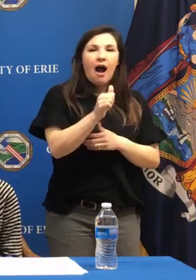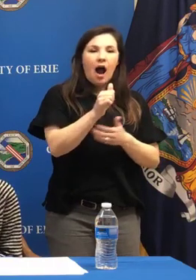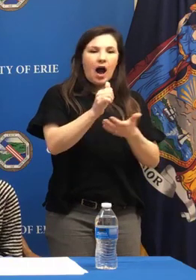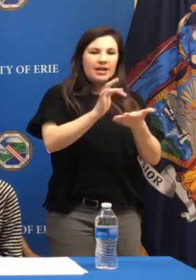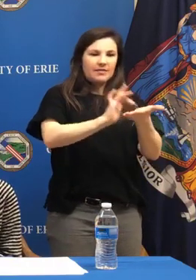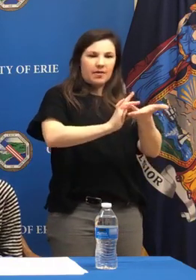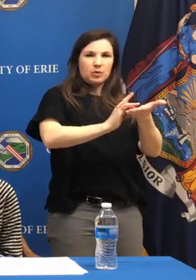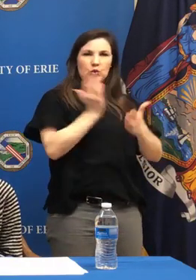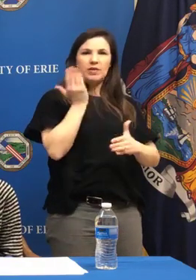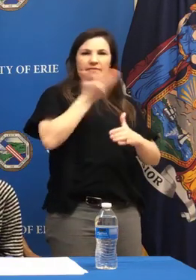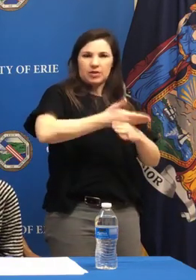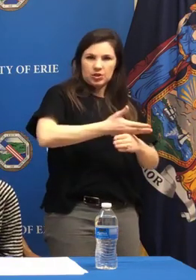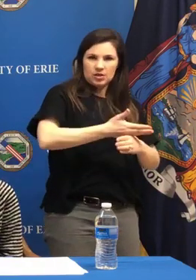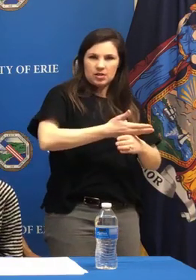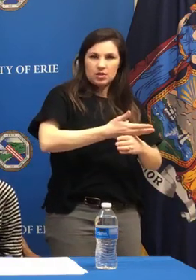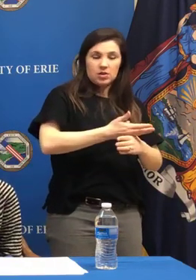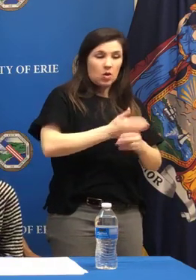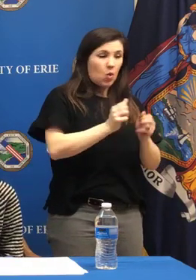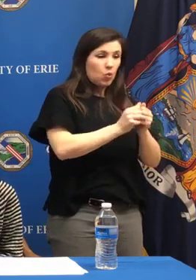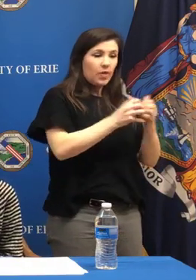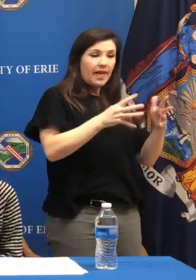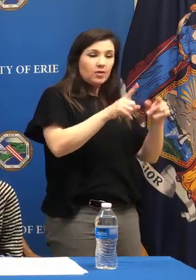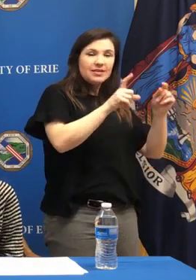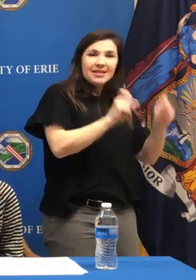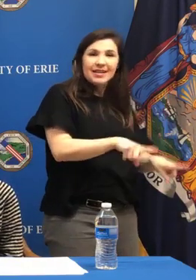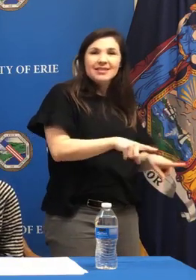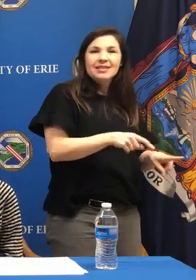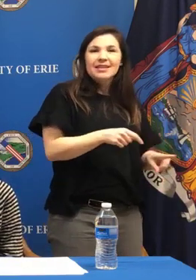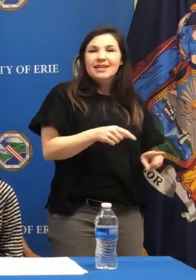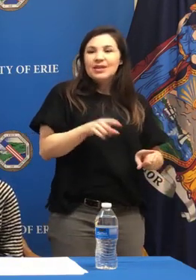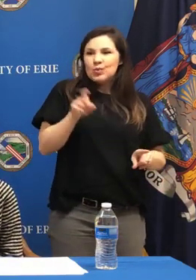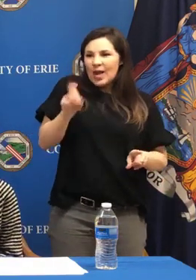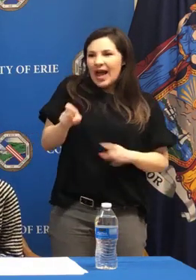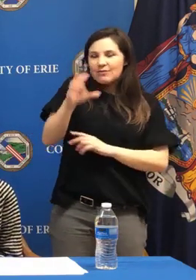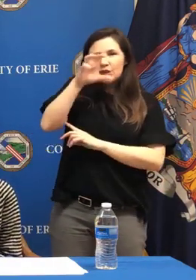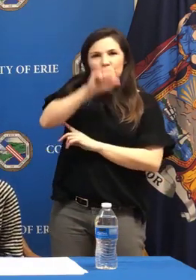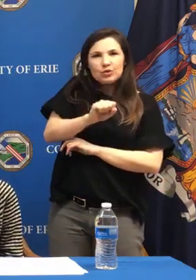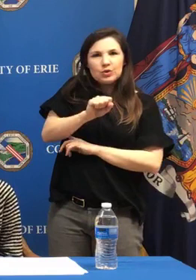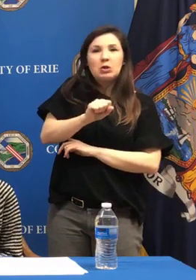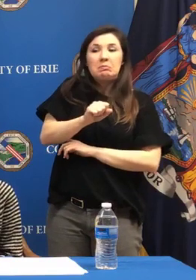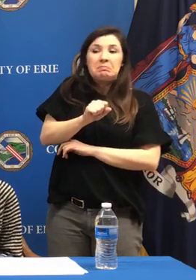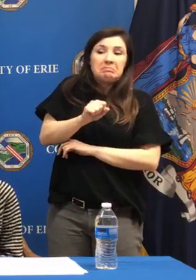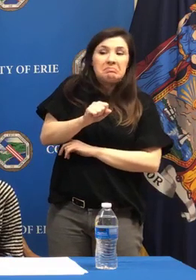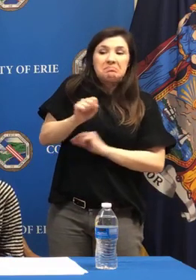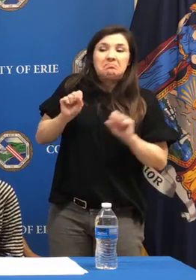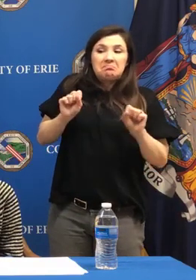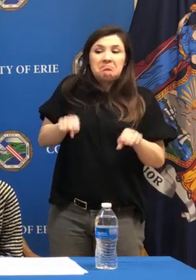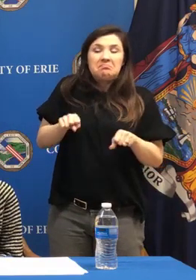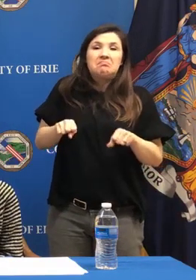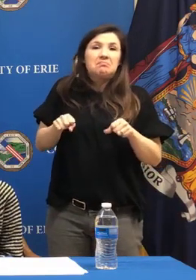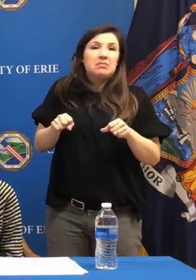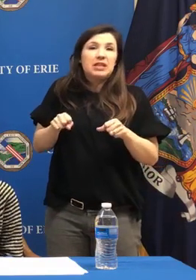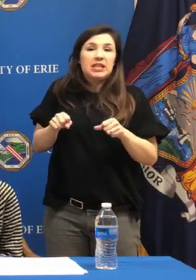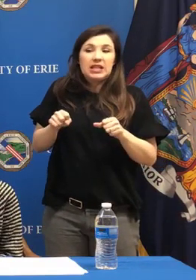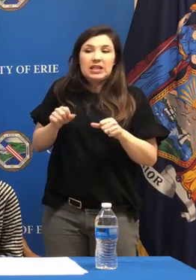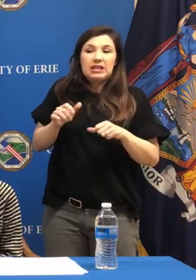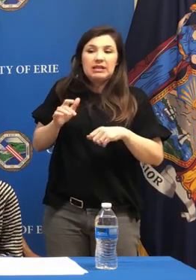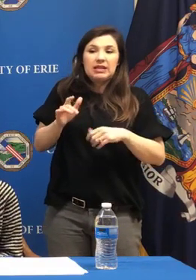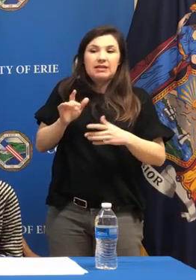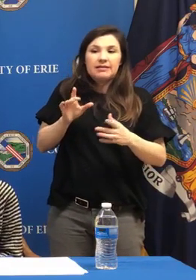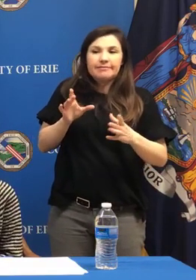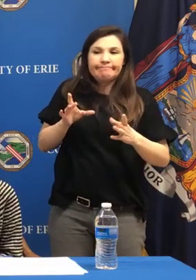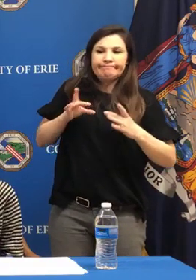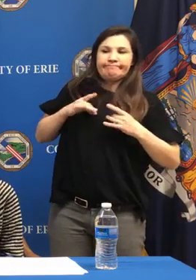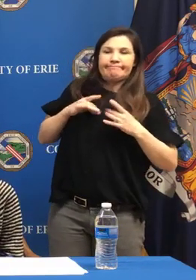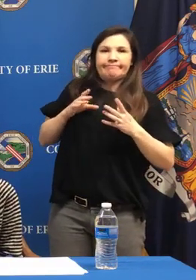interventions. And I think in the absence of testing, I think we all have to assume that there's a good chance we could have been in contact with someone